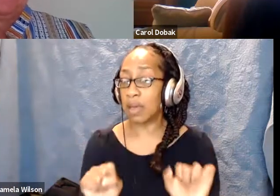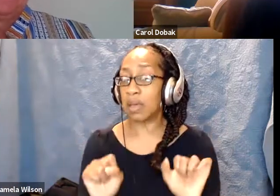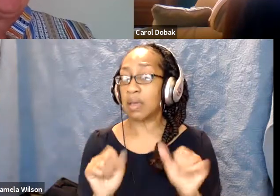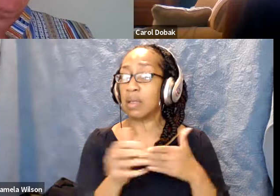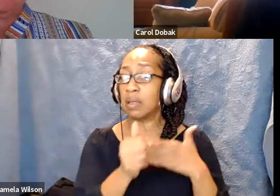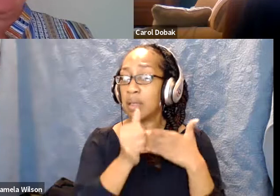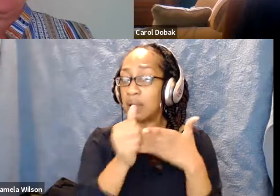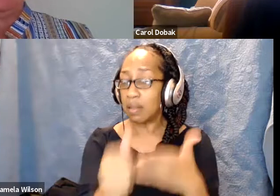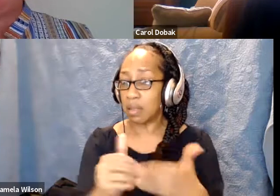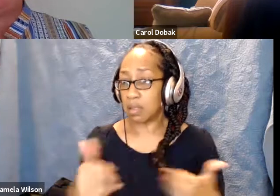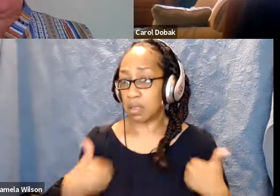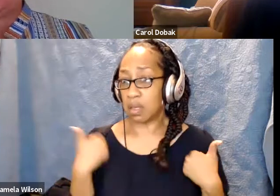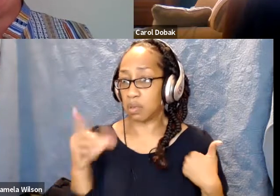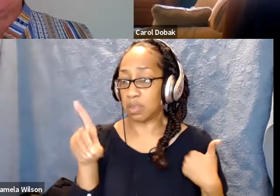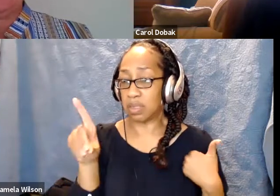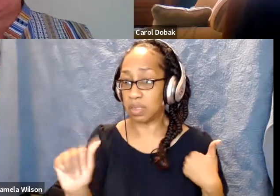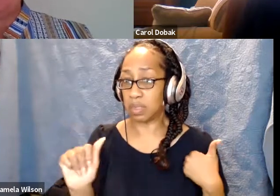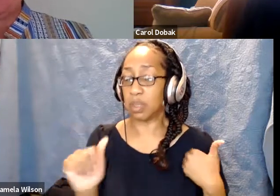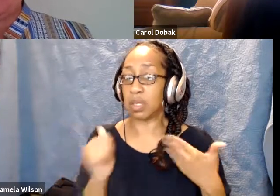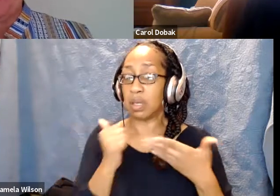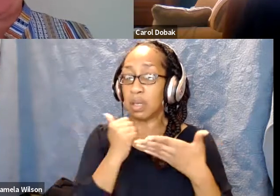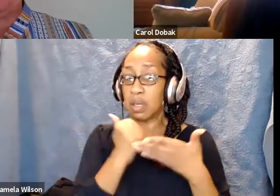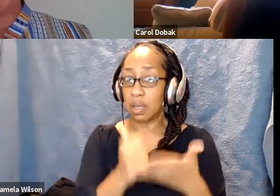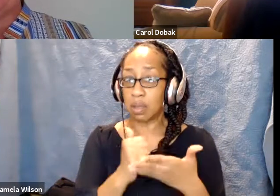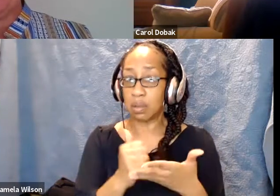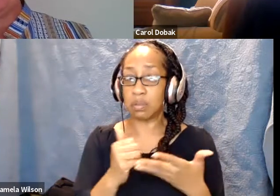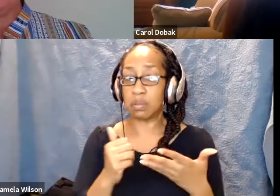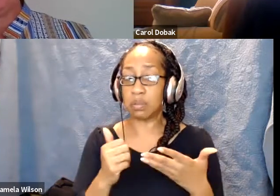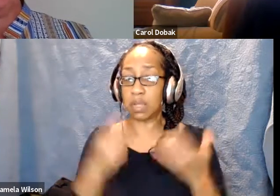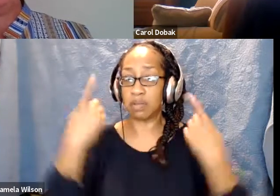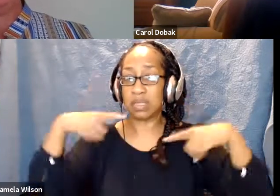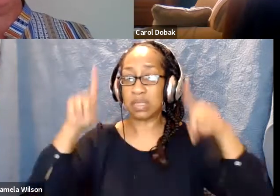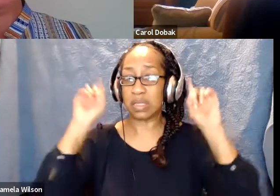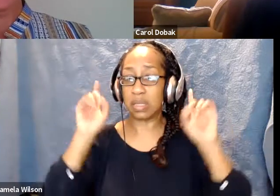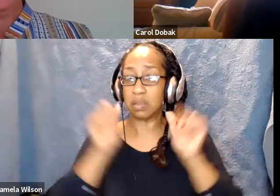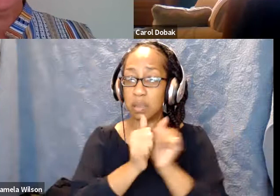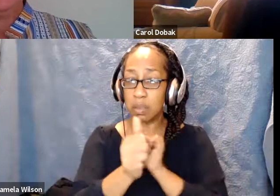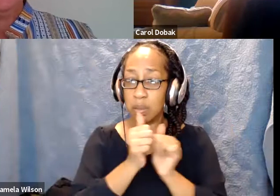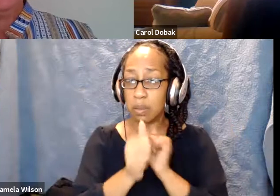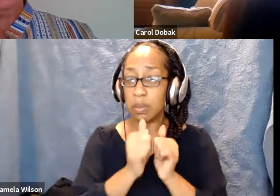youth with disabilities to see a whole lot of success around competitive integrated employment.